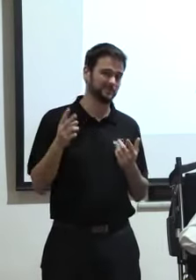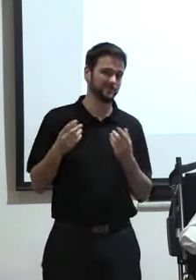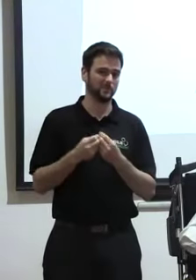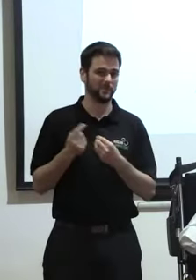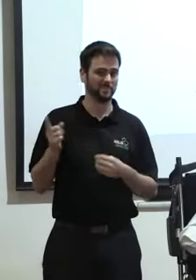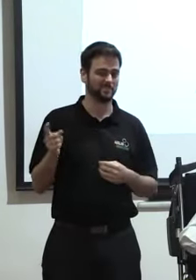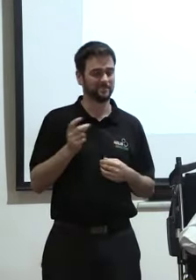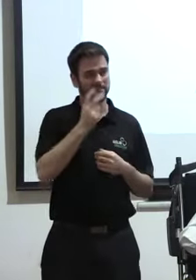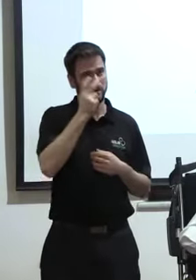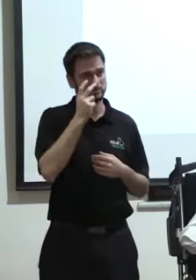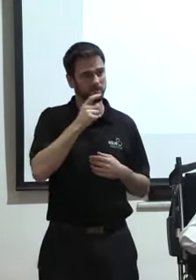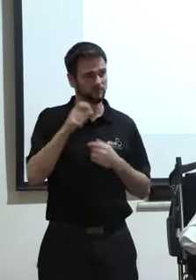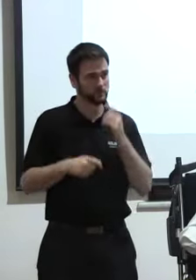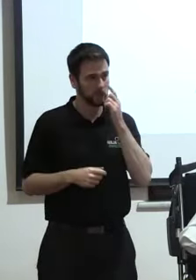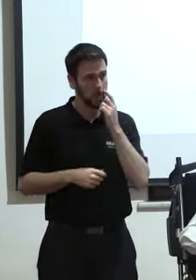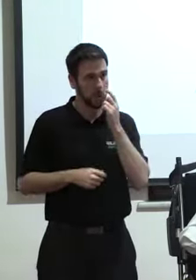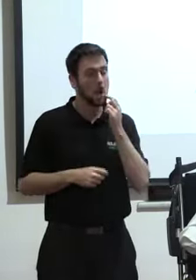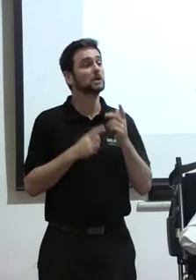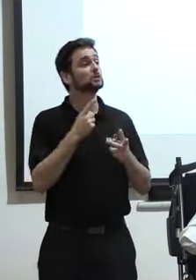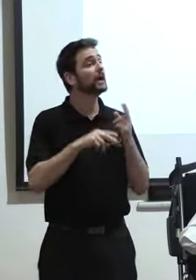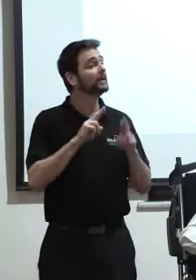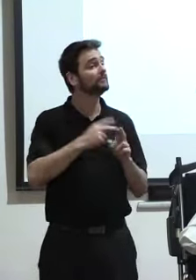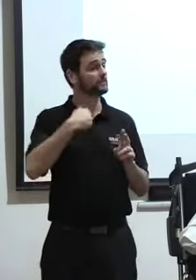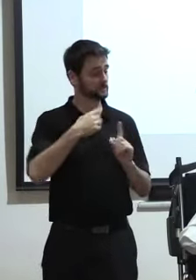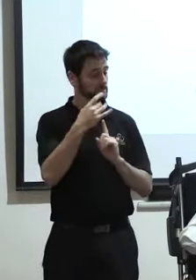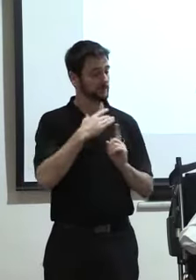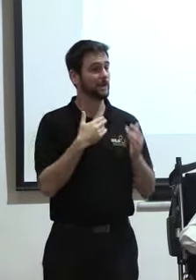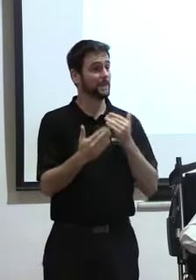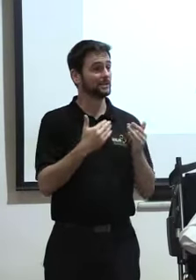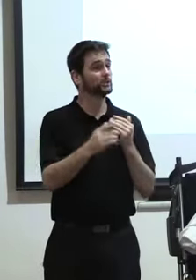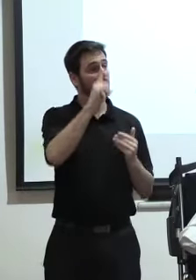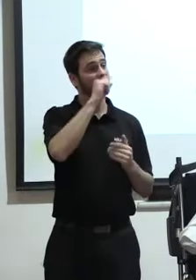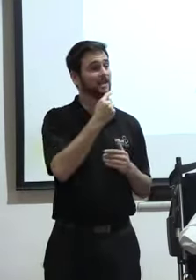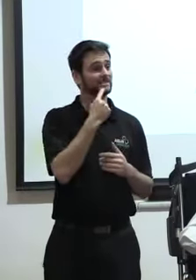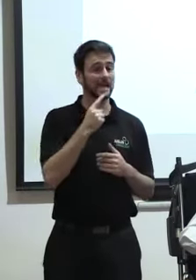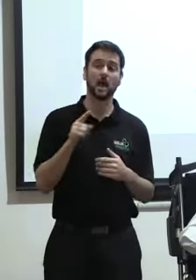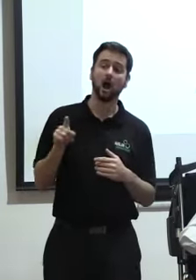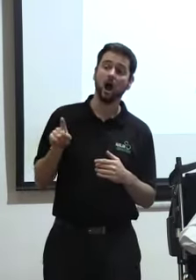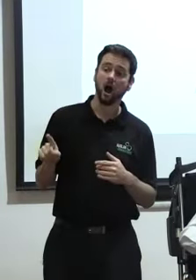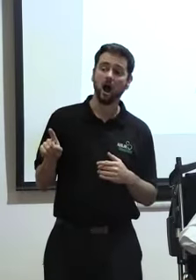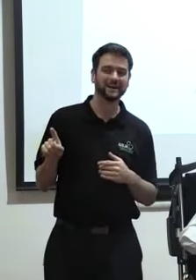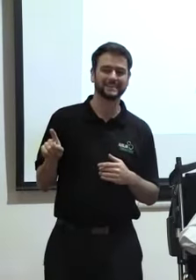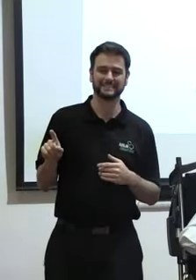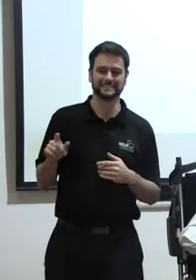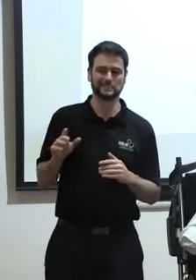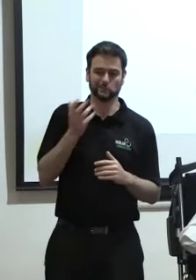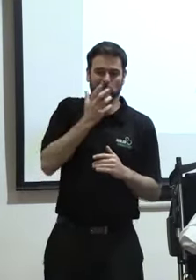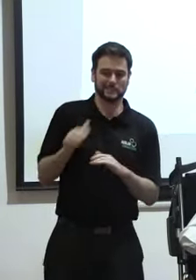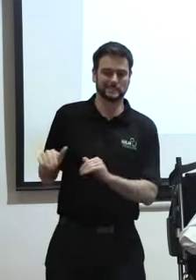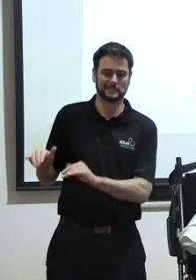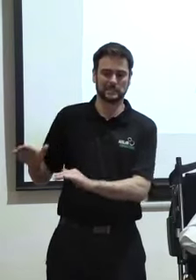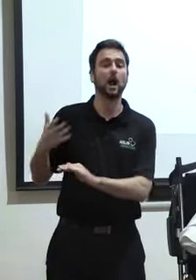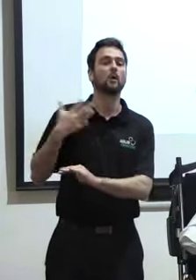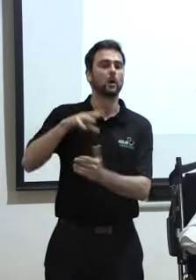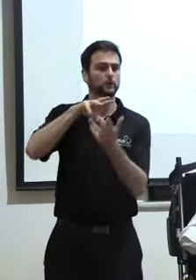of work. Maybe you have casual dress code, or you purposefully employ students or that type of thing. So what I'm saying